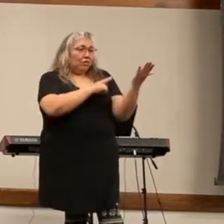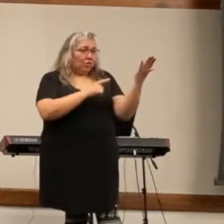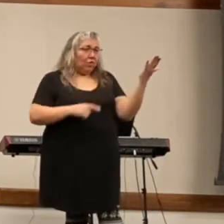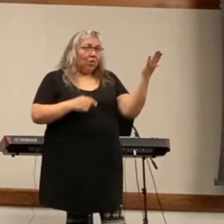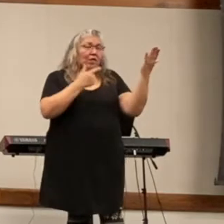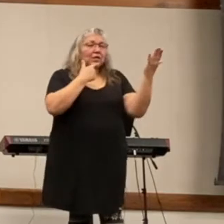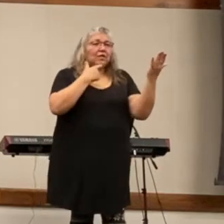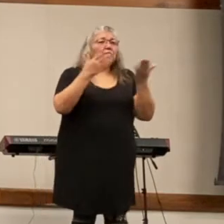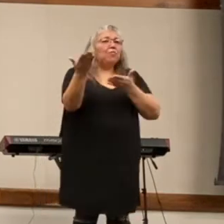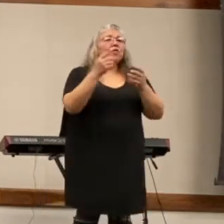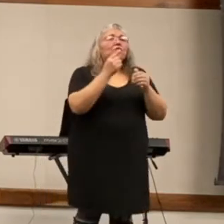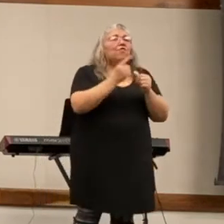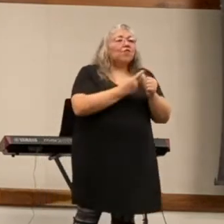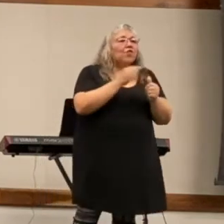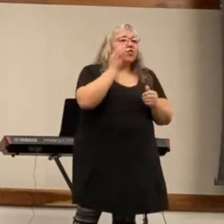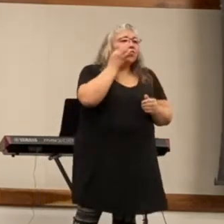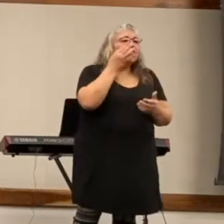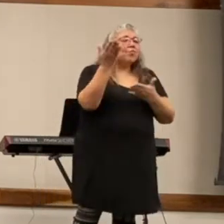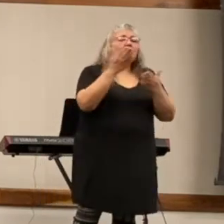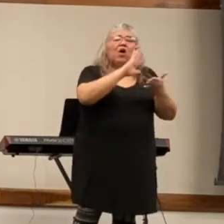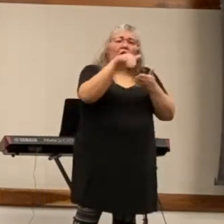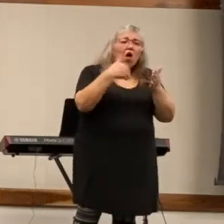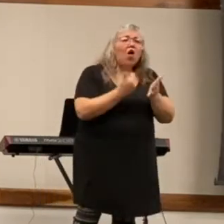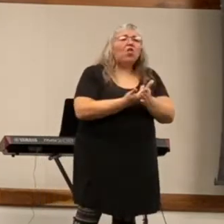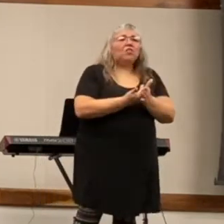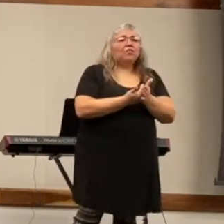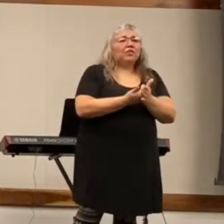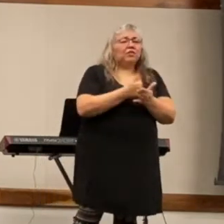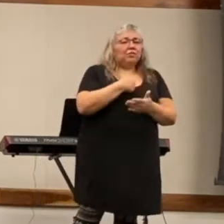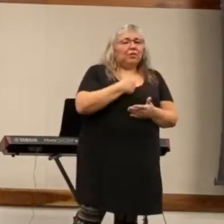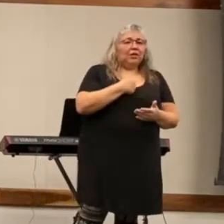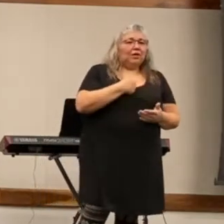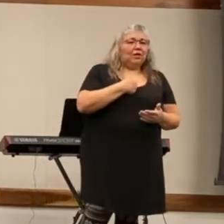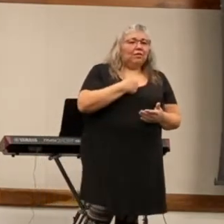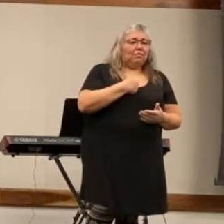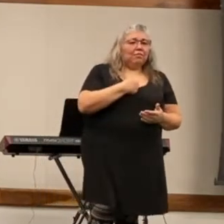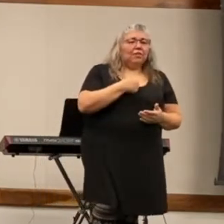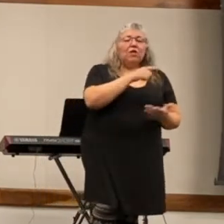bring the first fruit. Bring all of it to me. Lord,